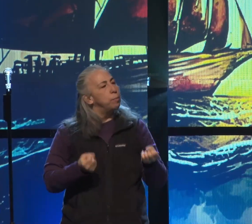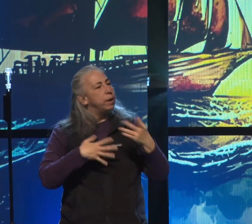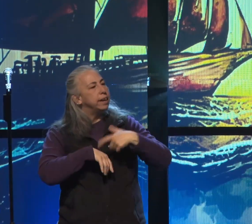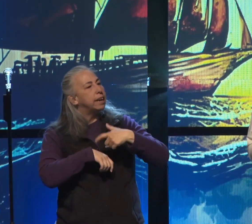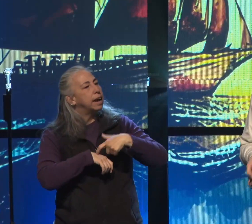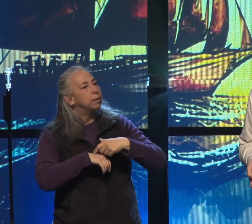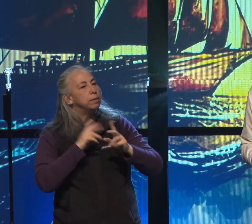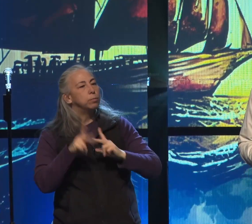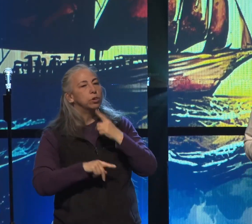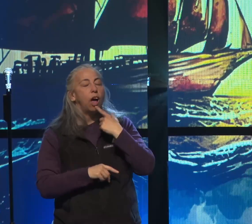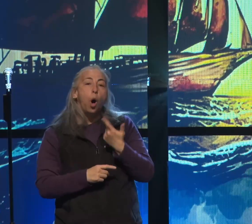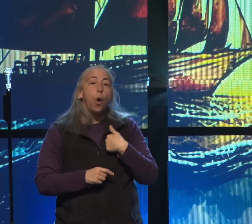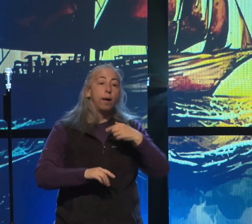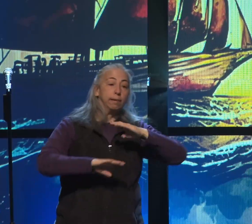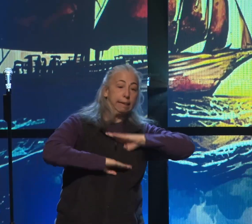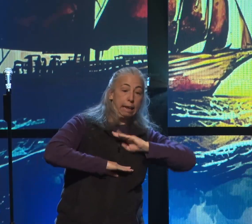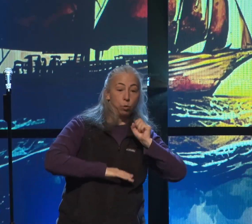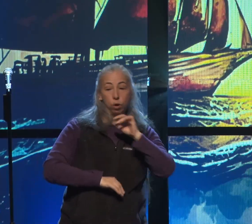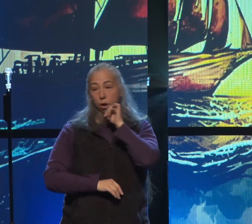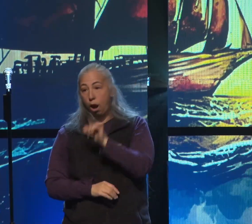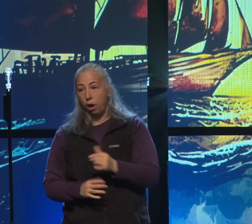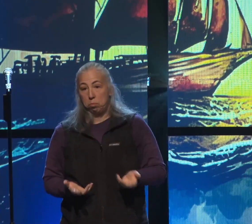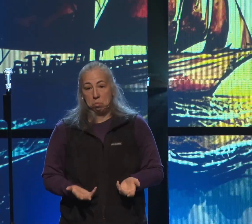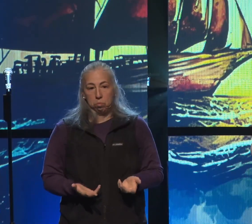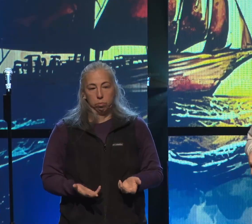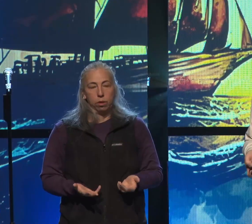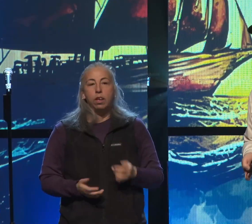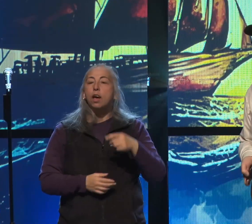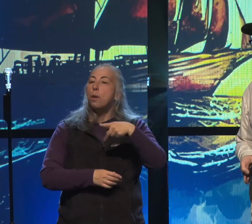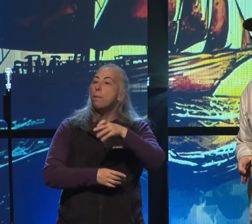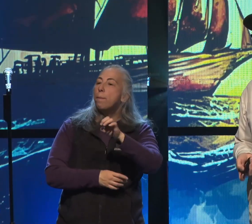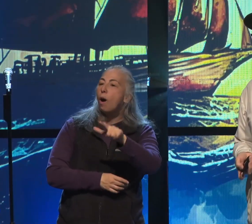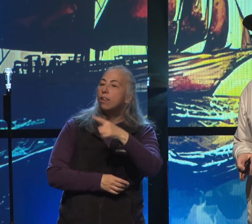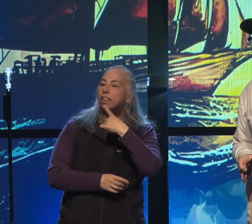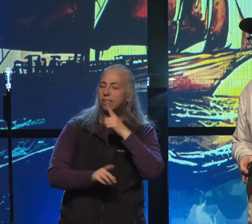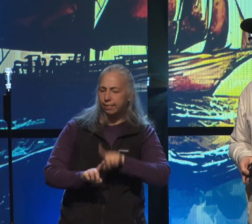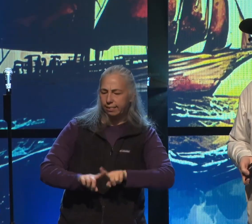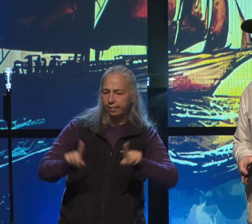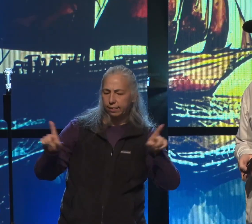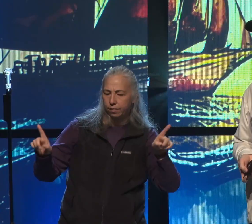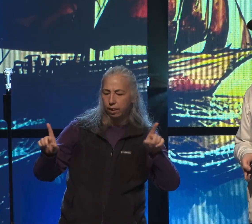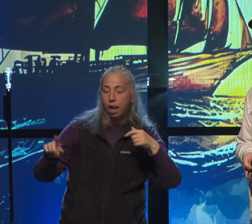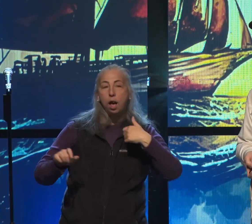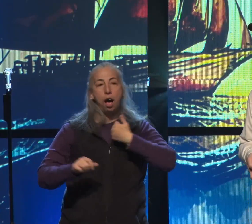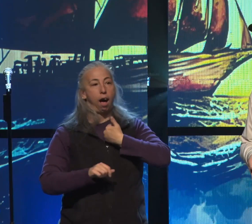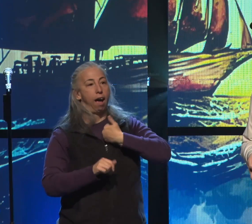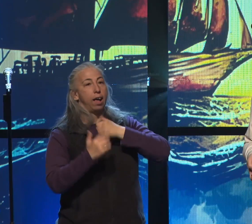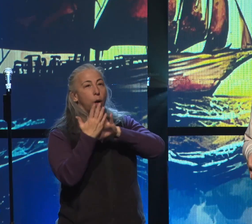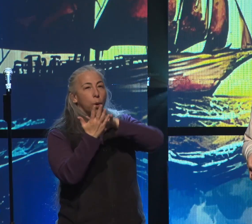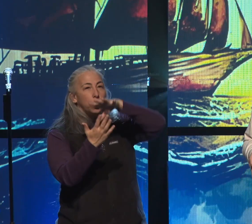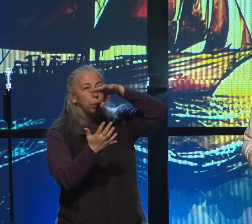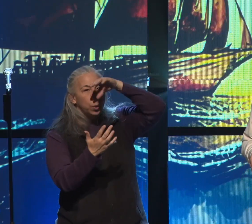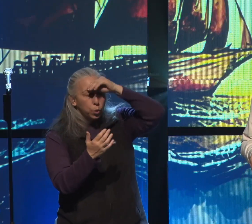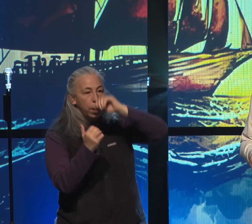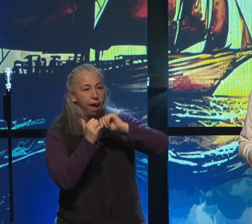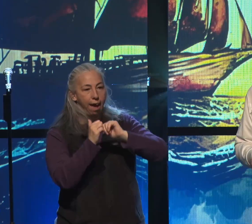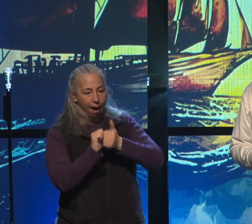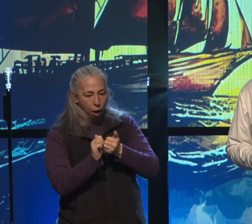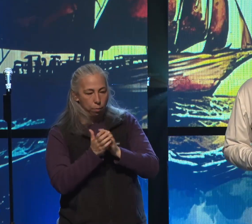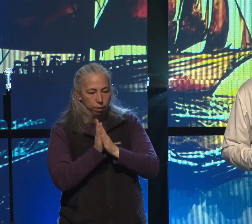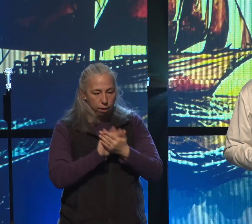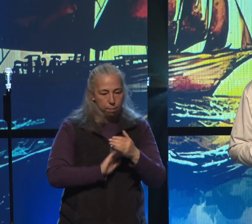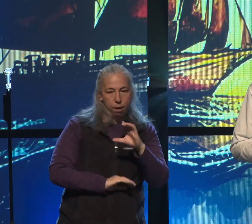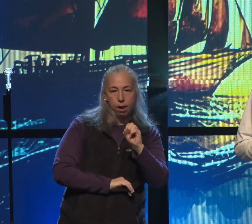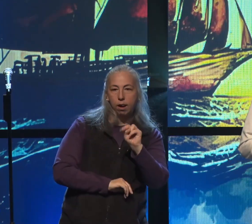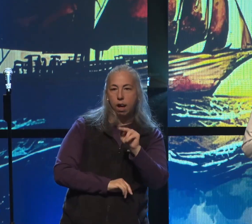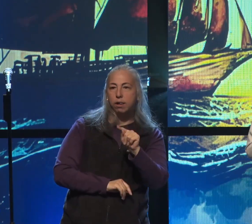that we are or we aren't. But what Paul says is, no, I've had to learn the power of contentment. I've had to learn it. And he goes